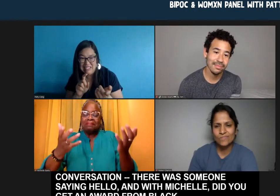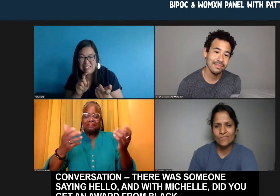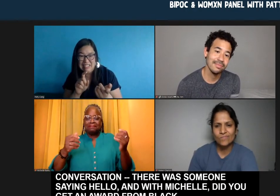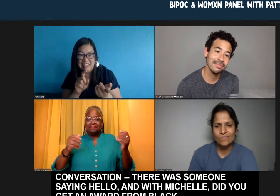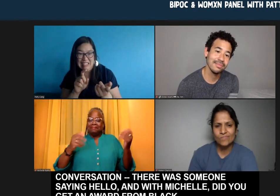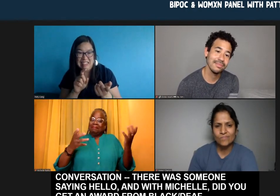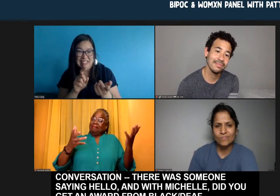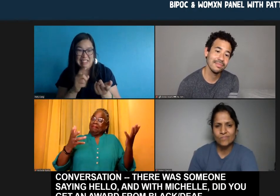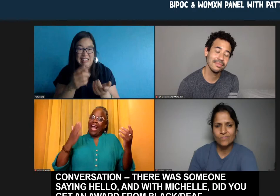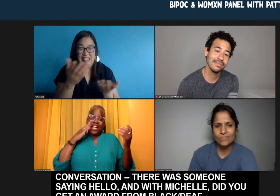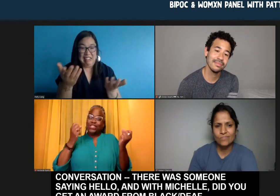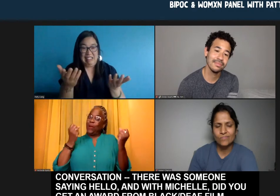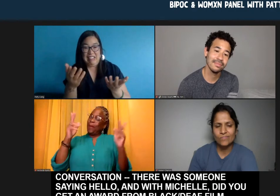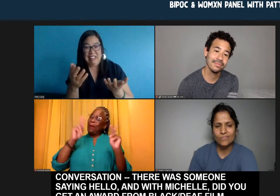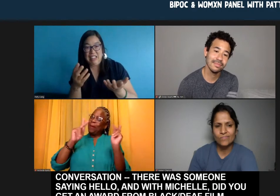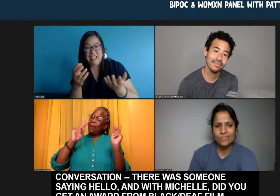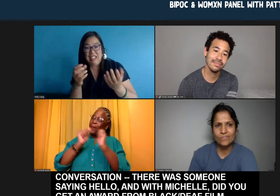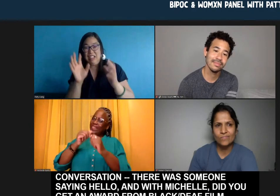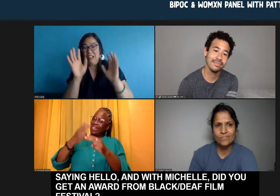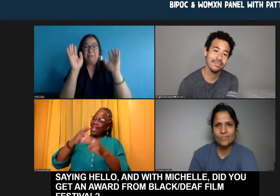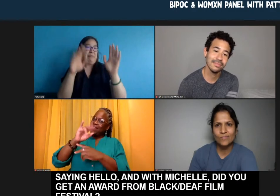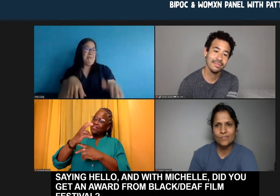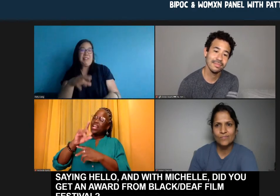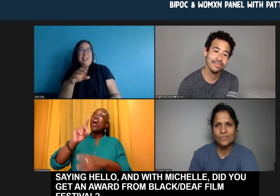any of that, Michelle, but can you answer?